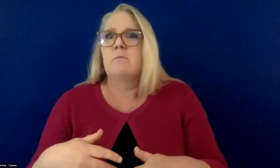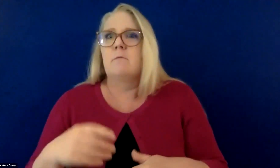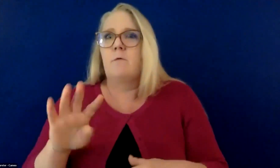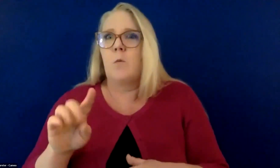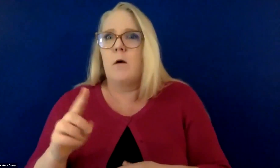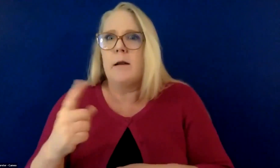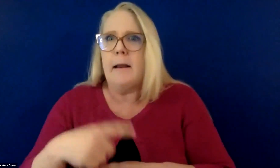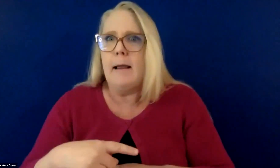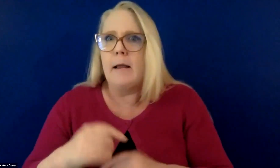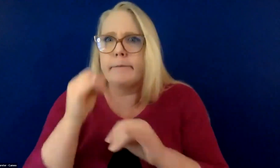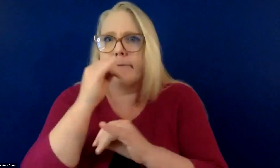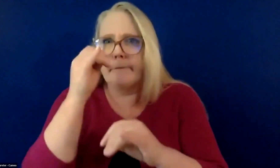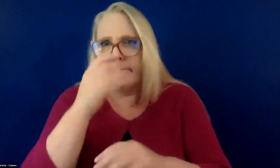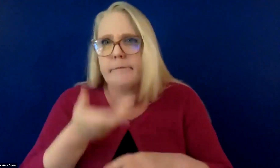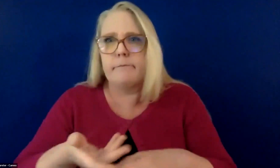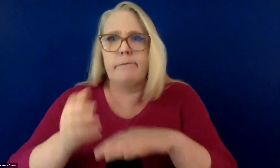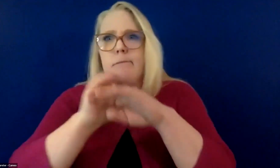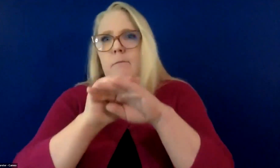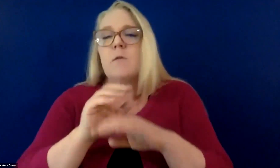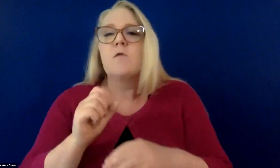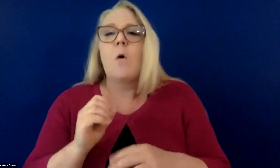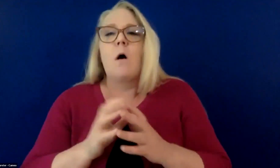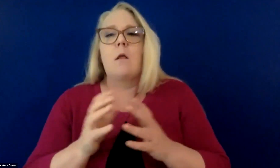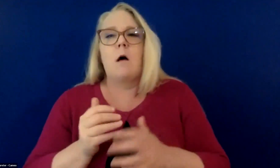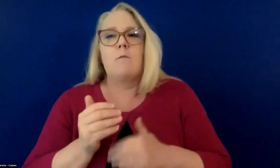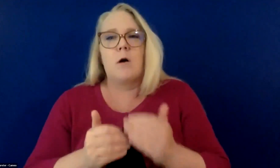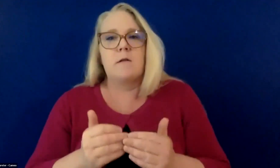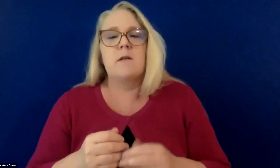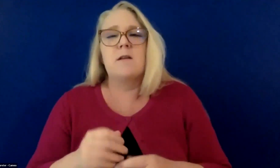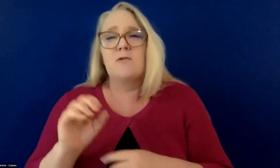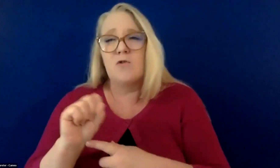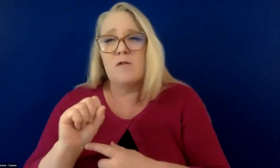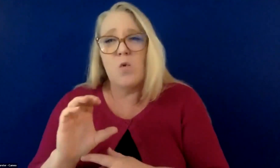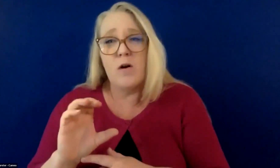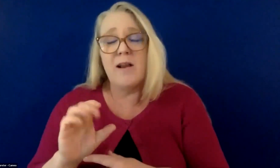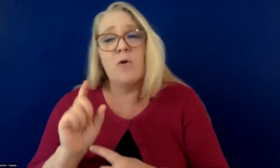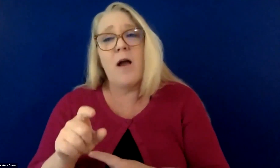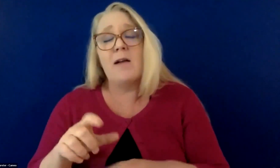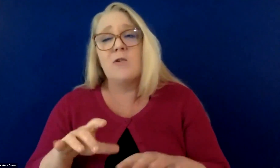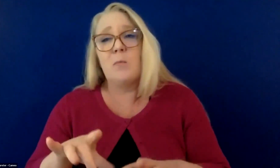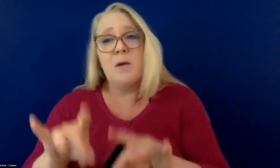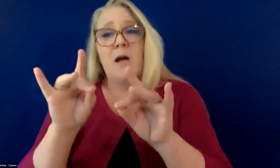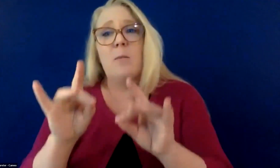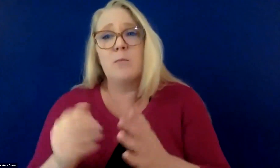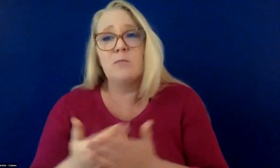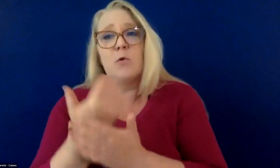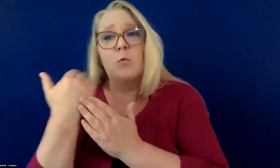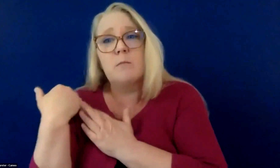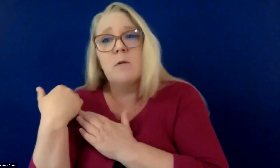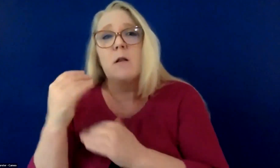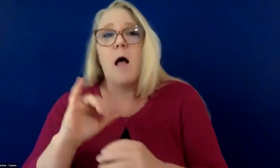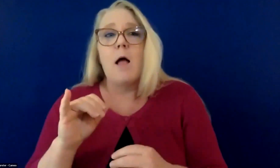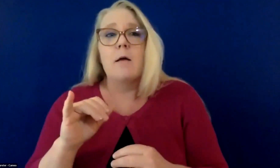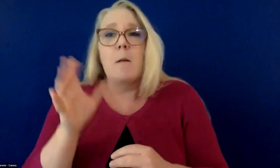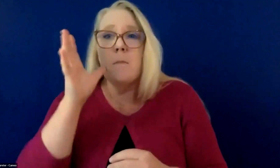So there's just a lot of processing that goes on. Our service coordinators have really had to pick up a lot of responsibility when it comes to doing parent